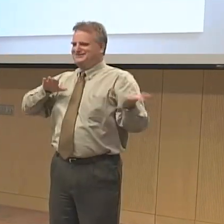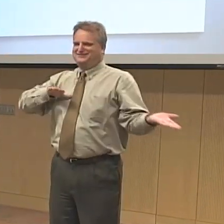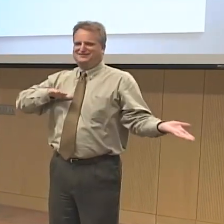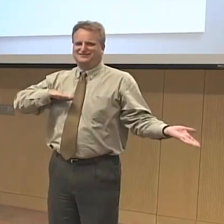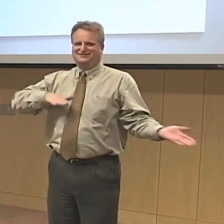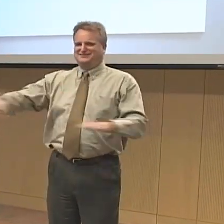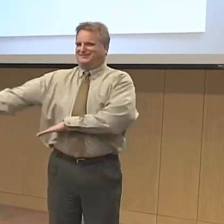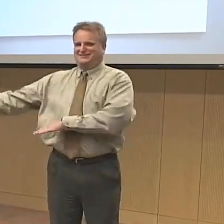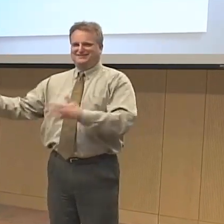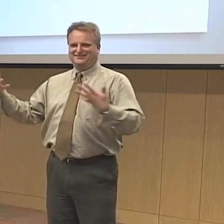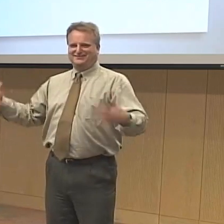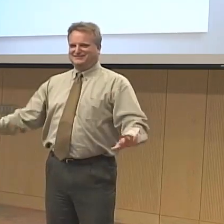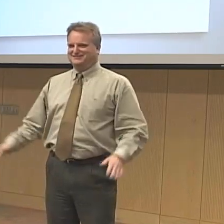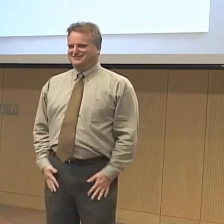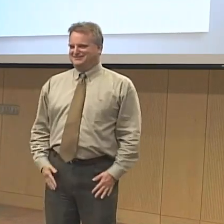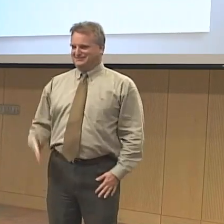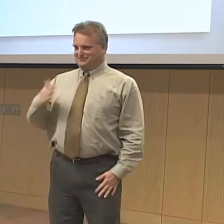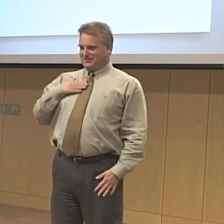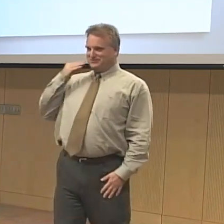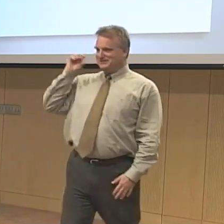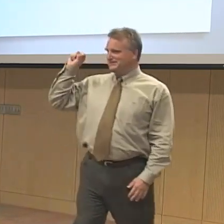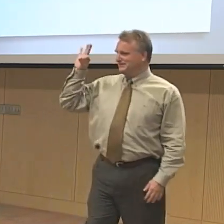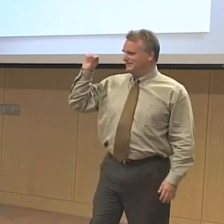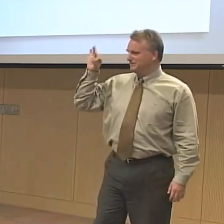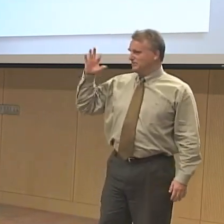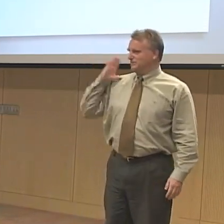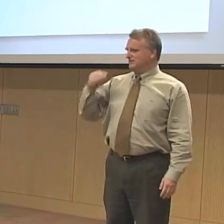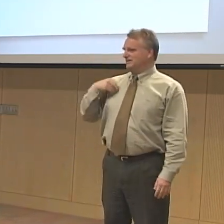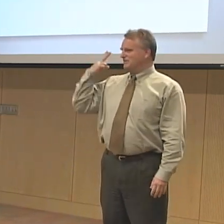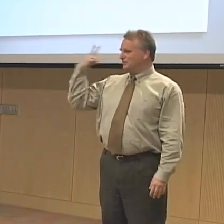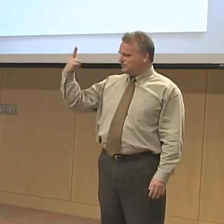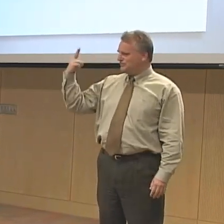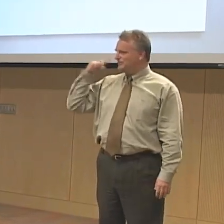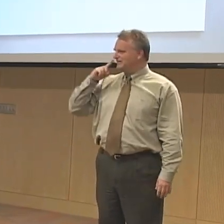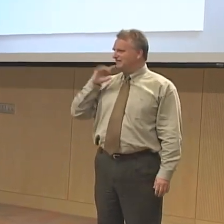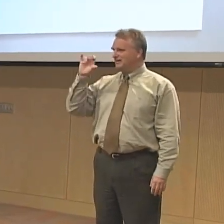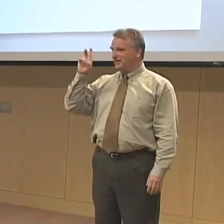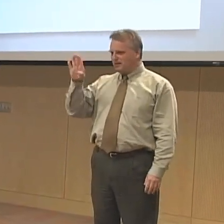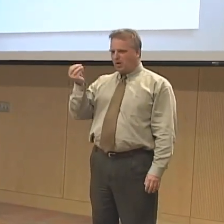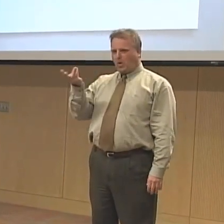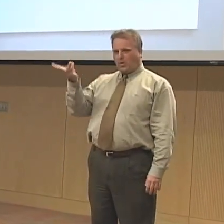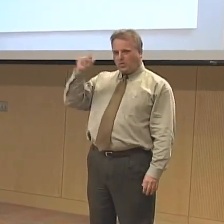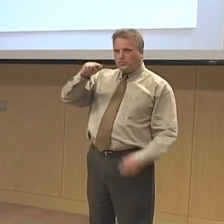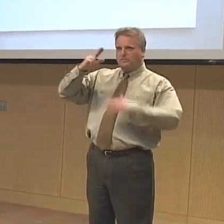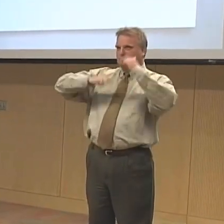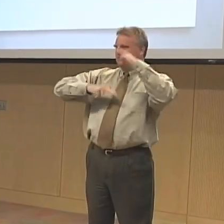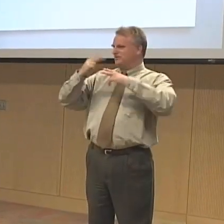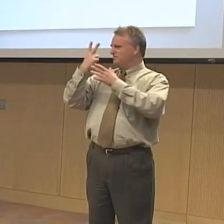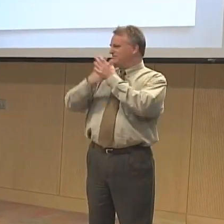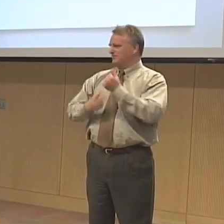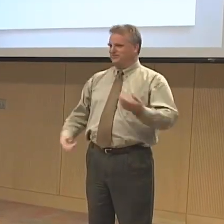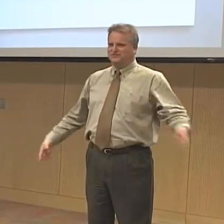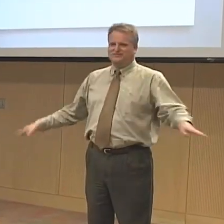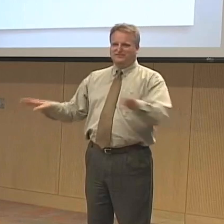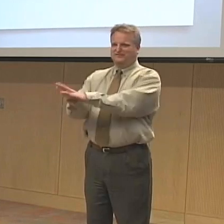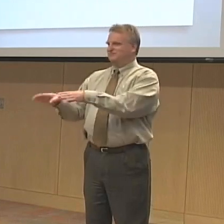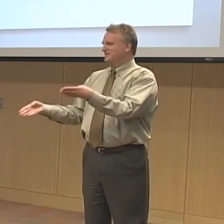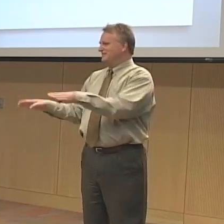are closing. In my home, San Francisco, there used to be 2 clubs for the deaf owned by members, and they both have closed and